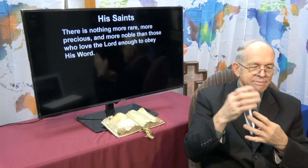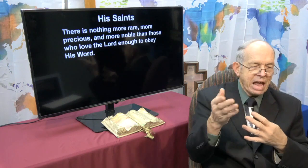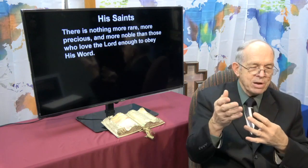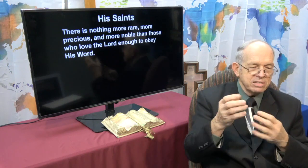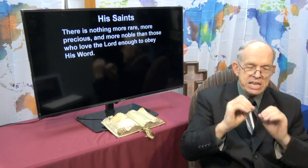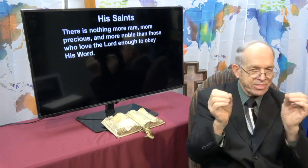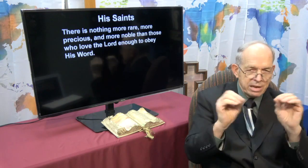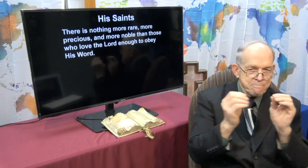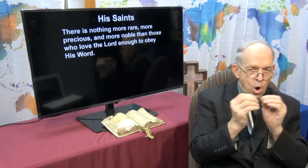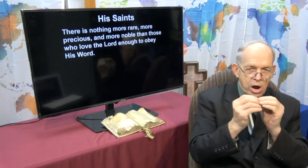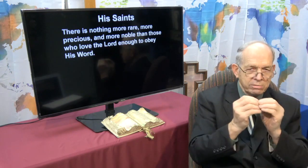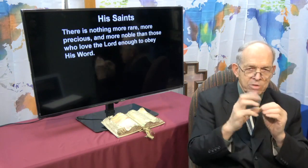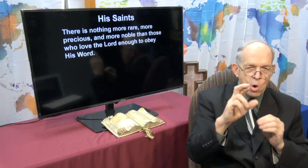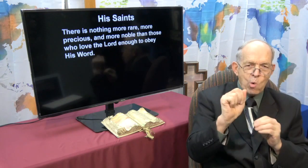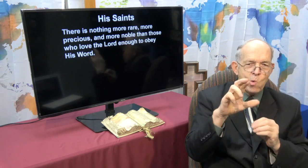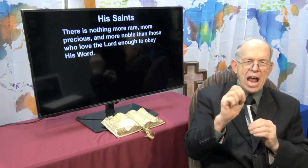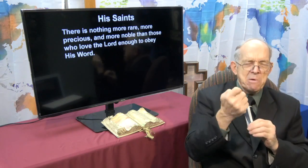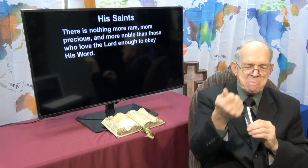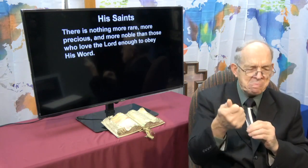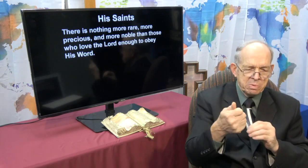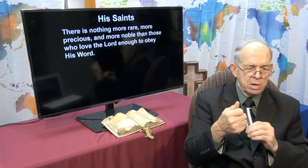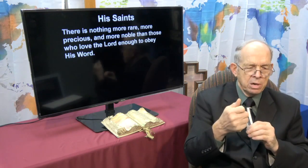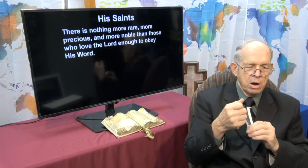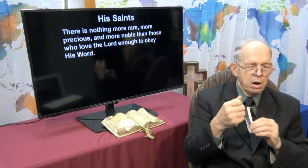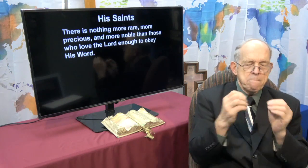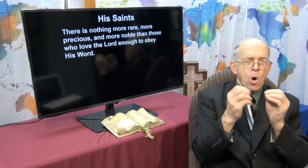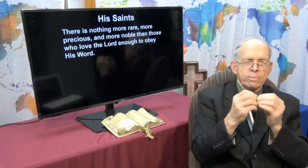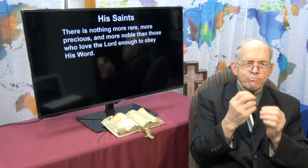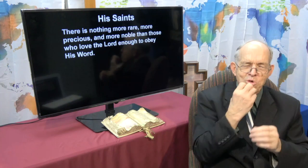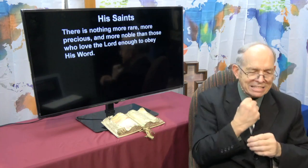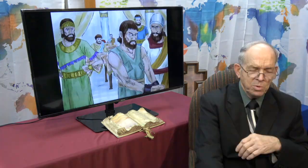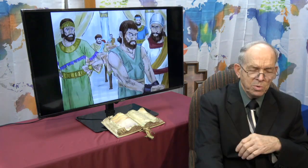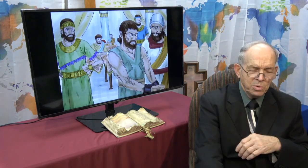there is nothing more rare, more precious,